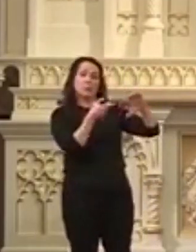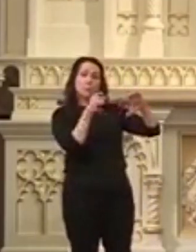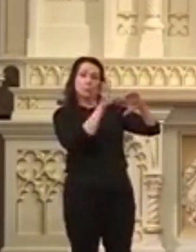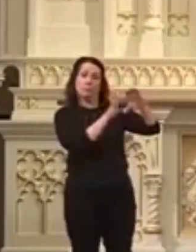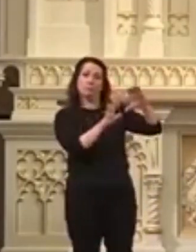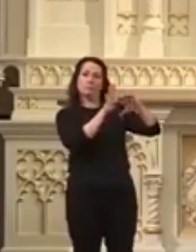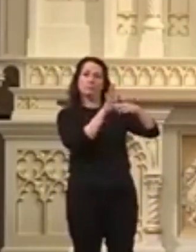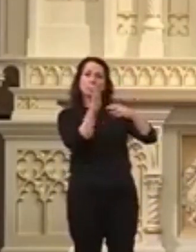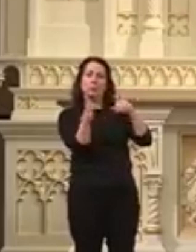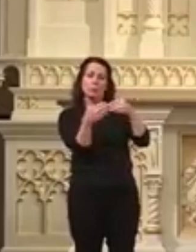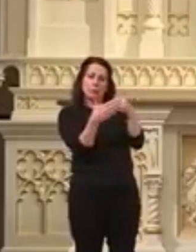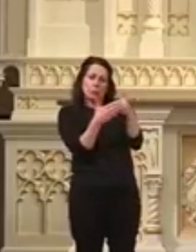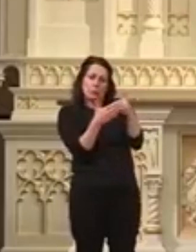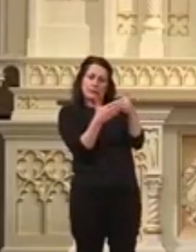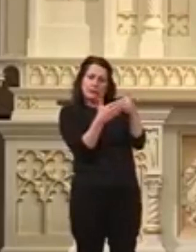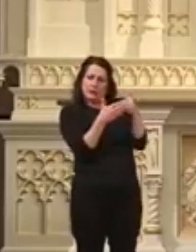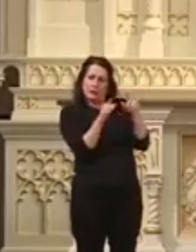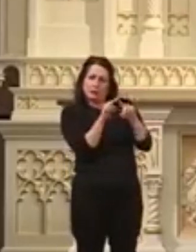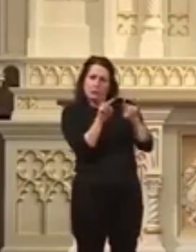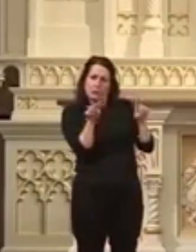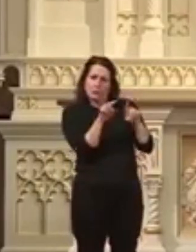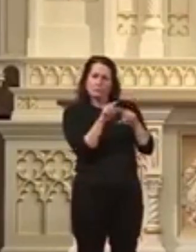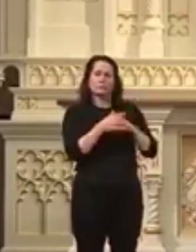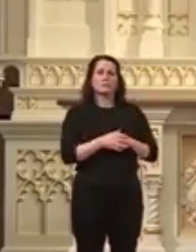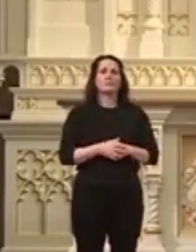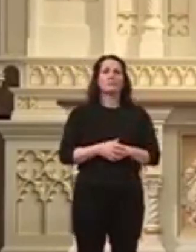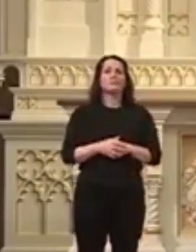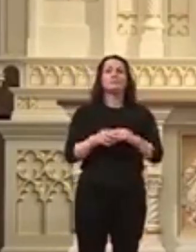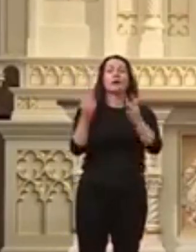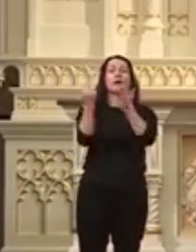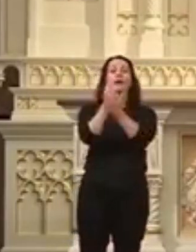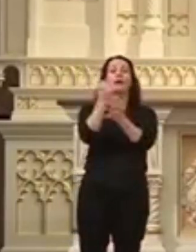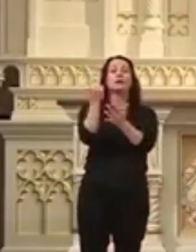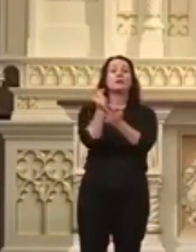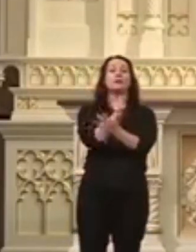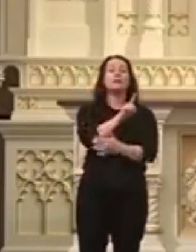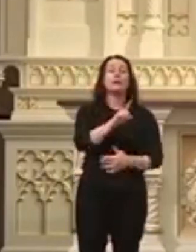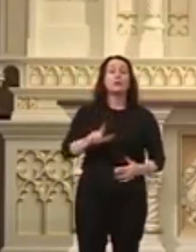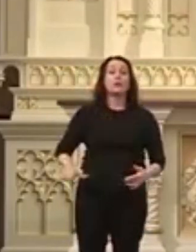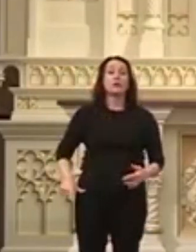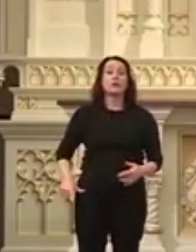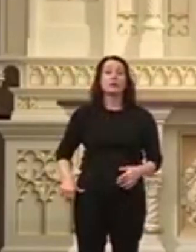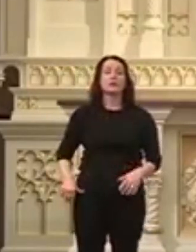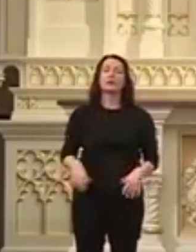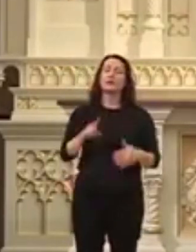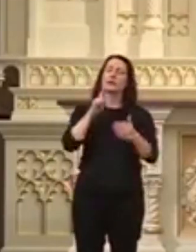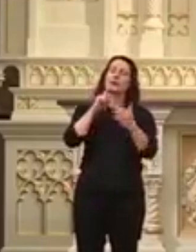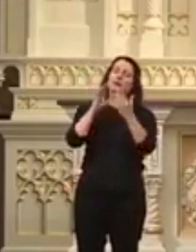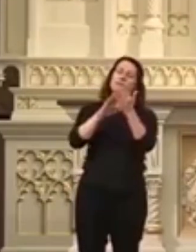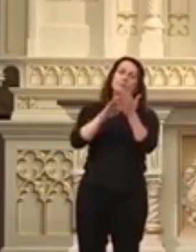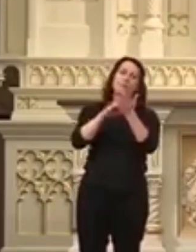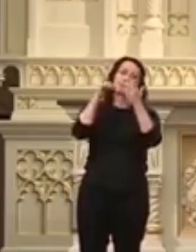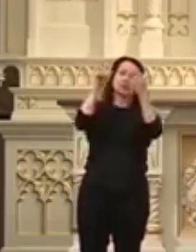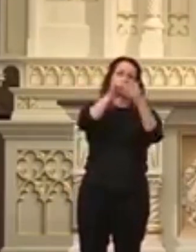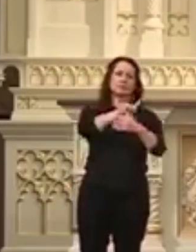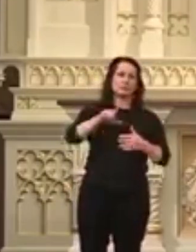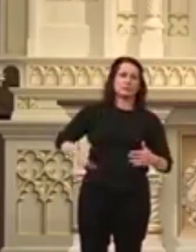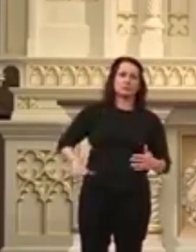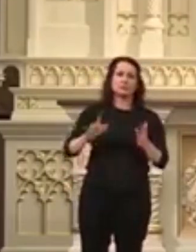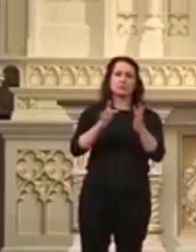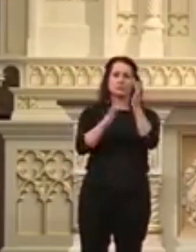The Gospel of the Lord. Praise to you, Lord Jesus